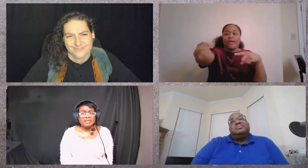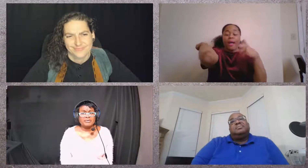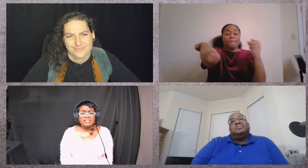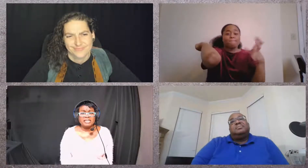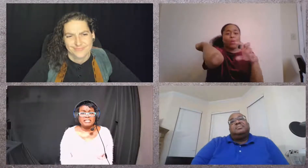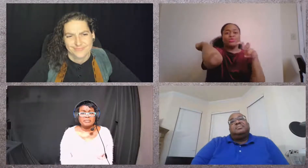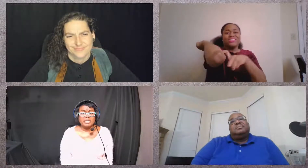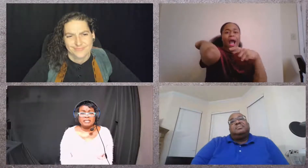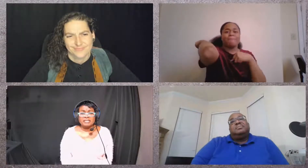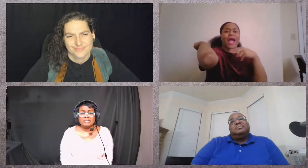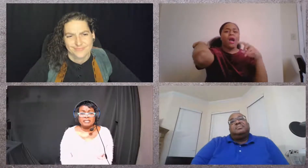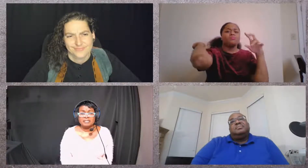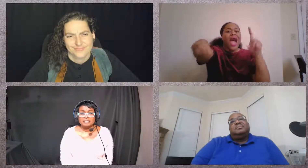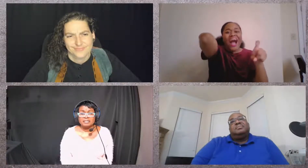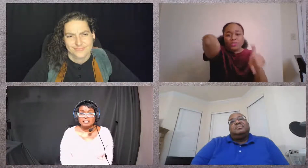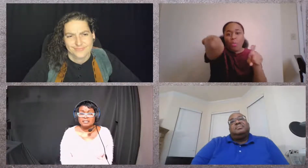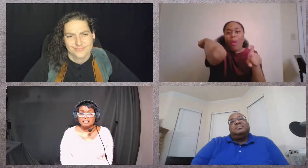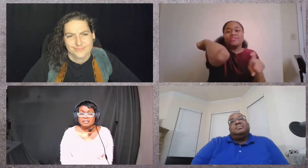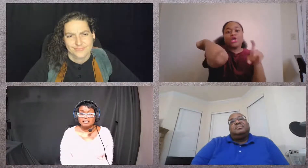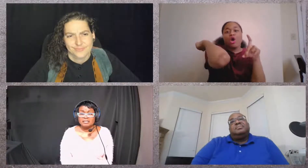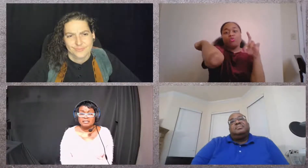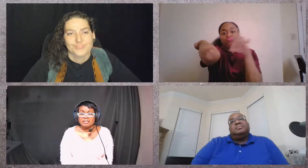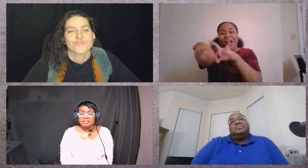And I'm like, why are you criticizing me?